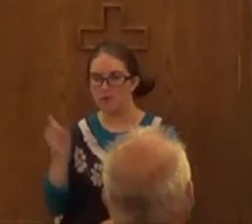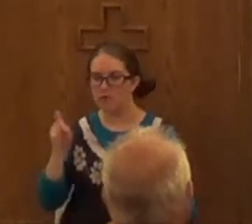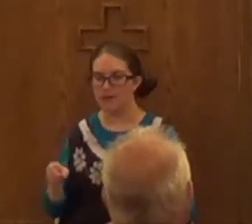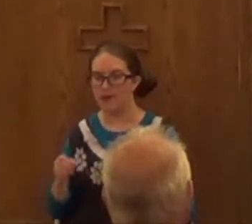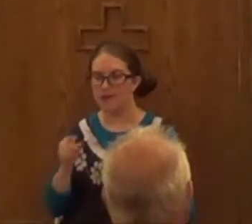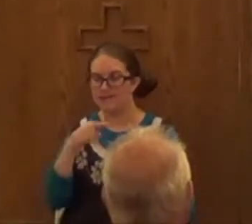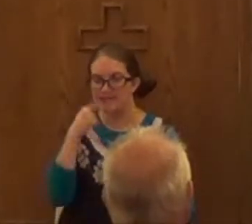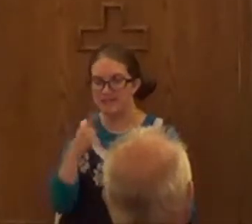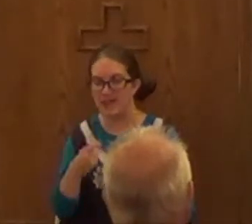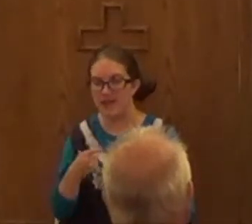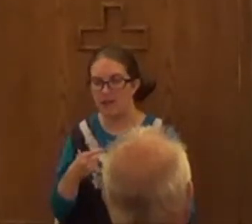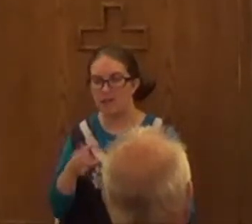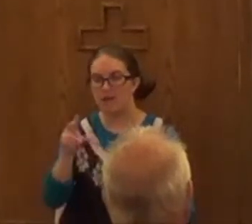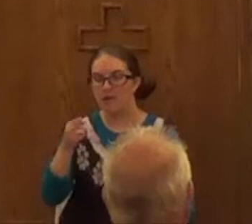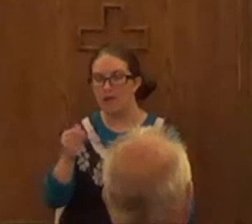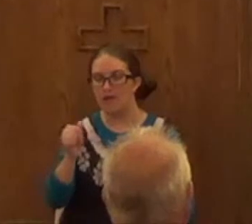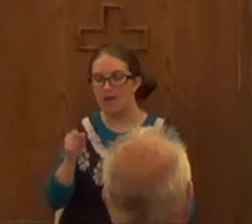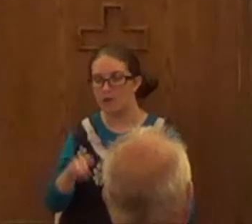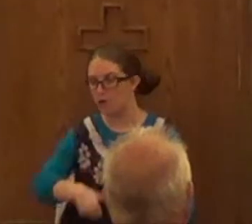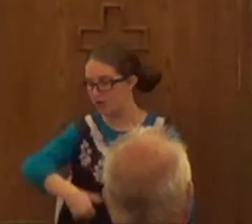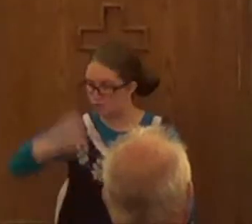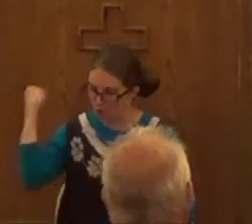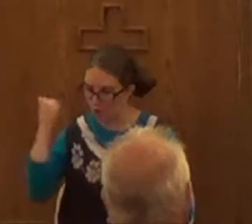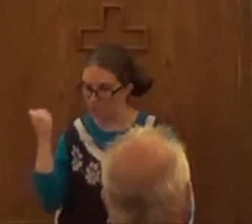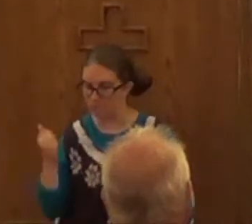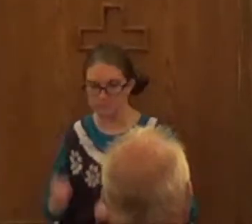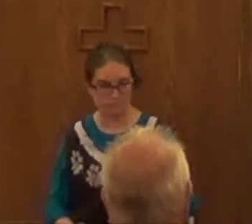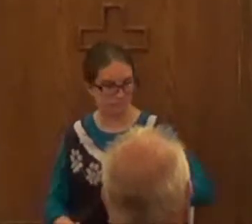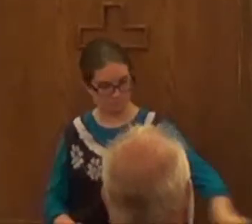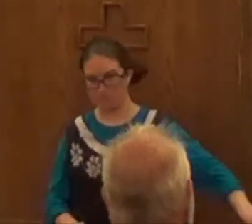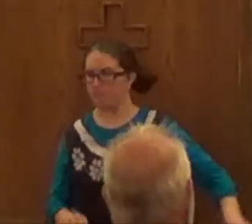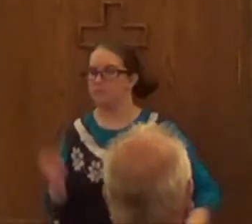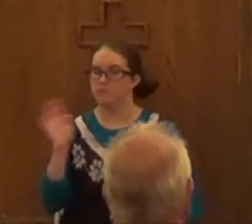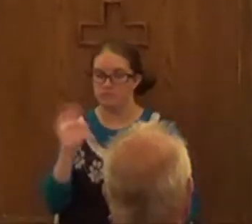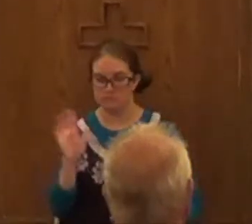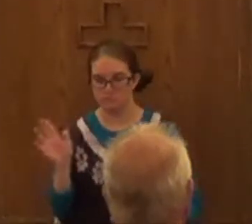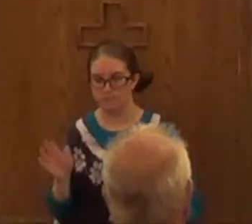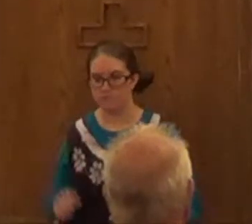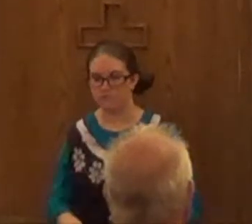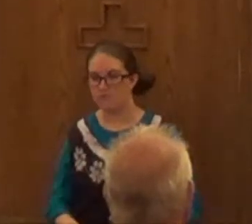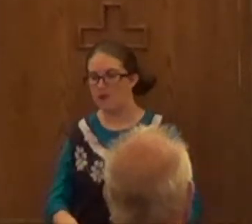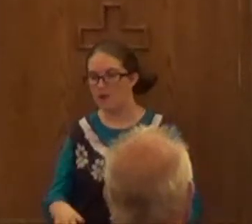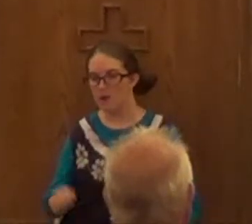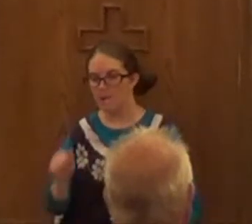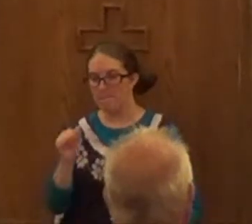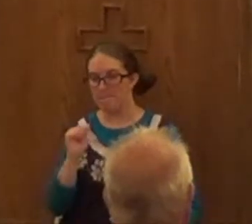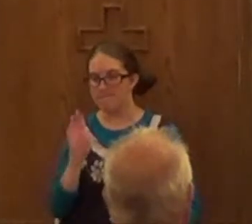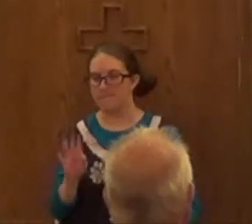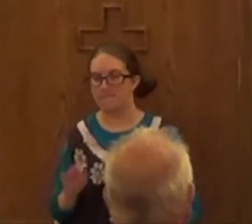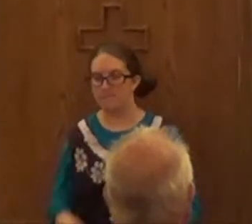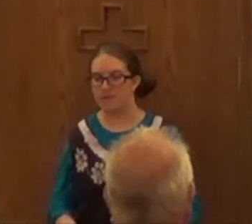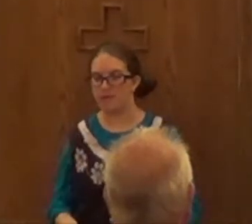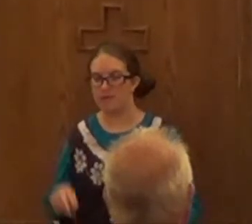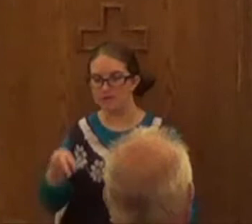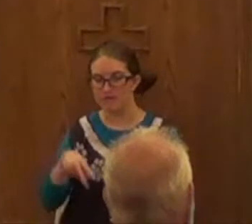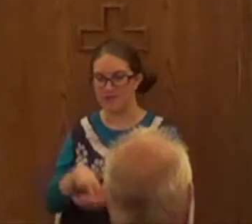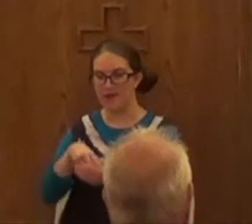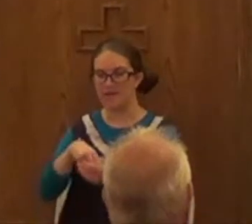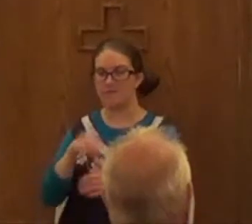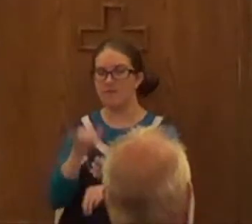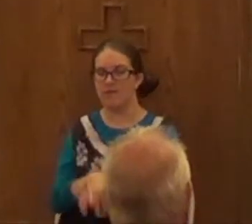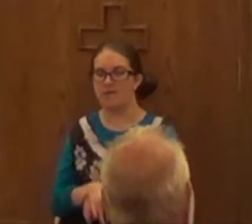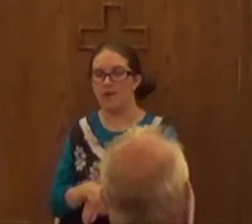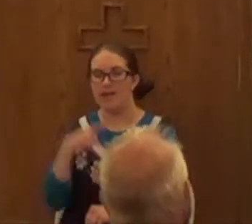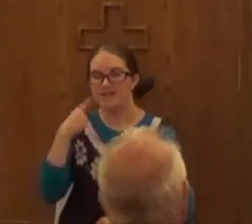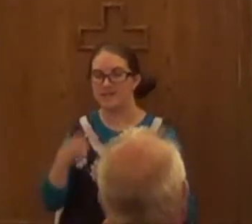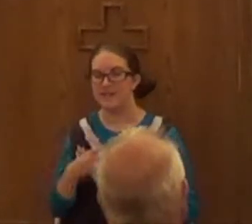tell Hagar, you've got to go. You've got to tell Ishmael, you've got to go. You've got to take a stand tonight